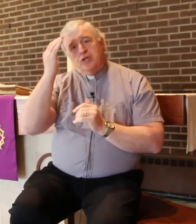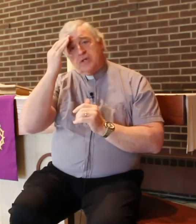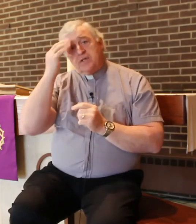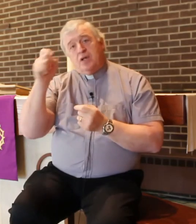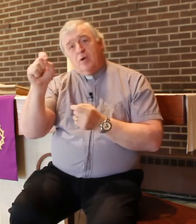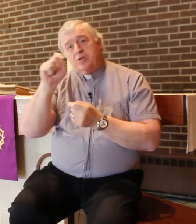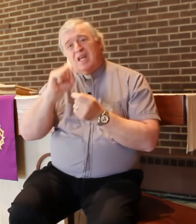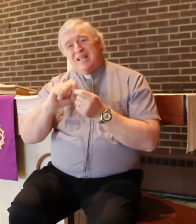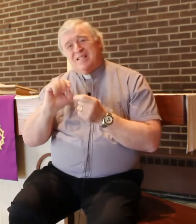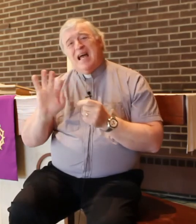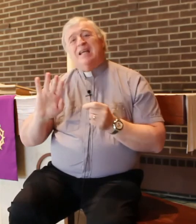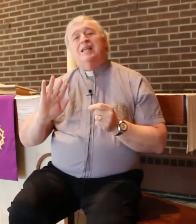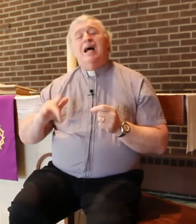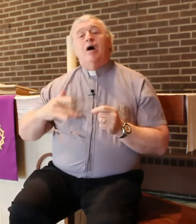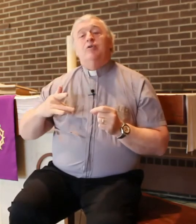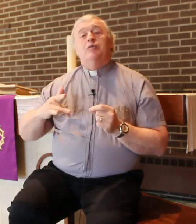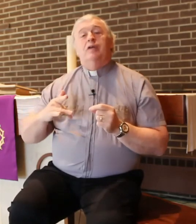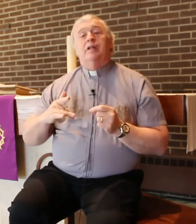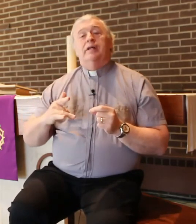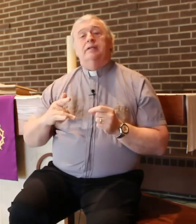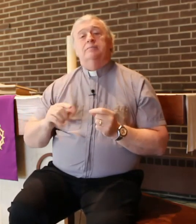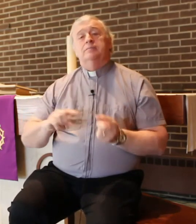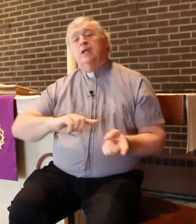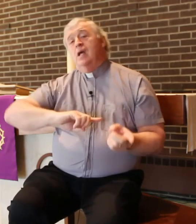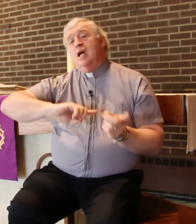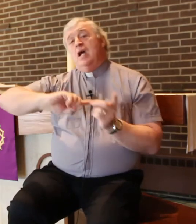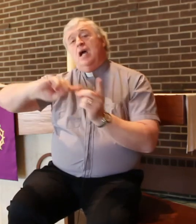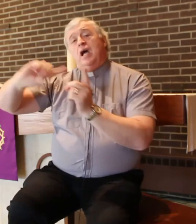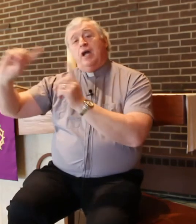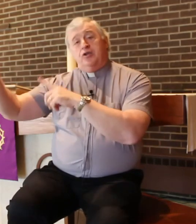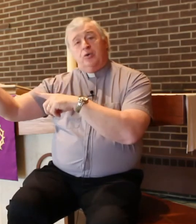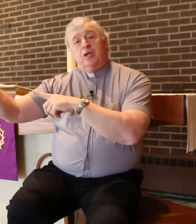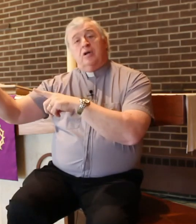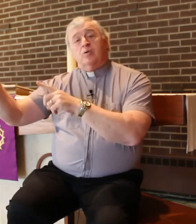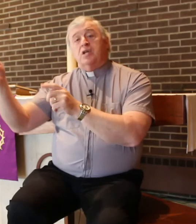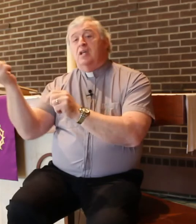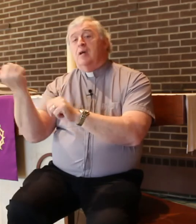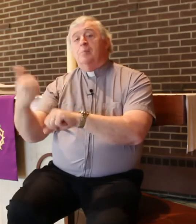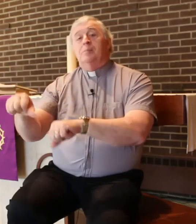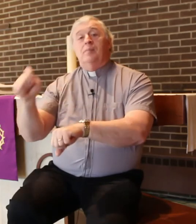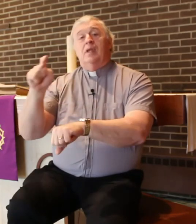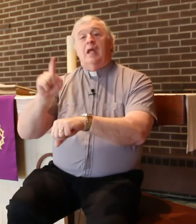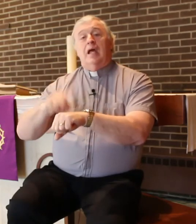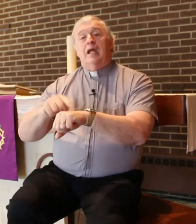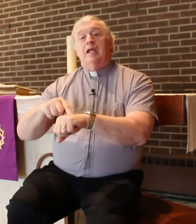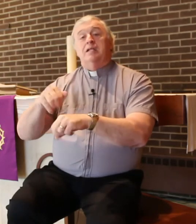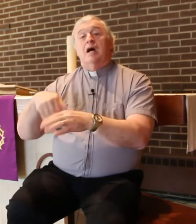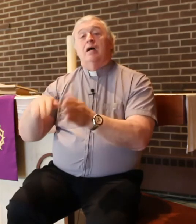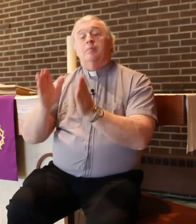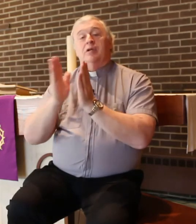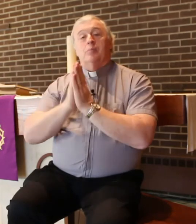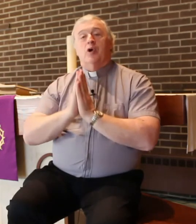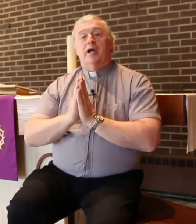Jesus knows exactly how you're feeling, and you can go to him at any time in prayer.